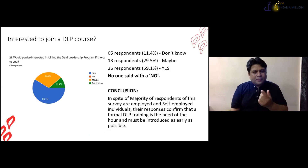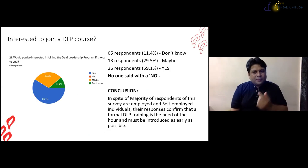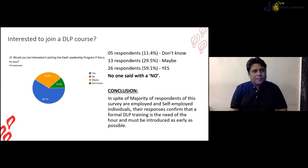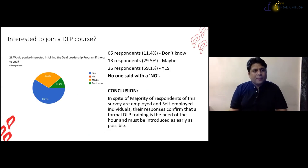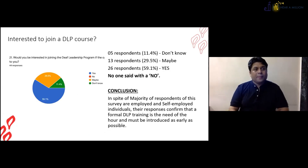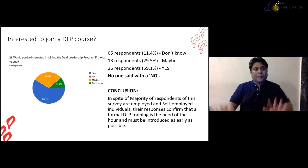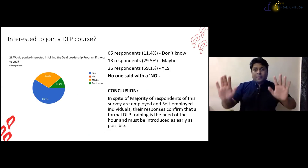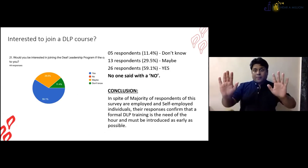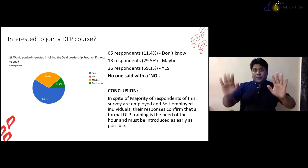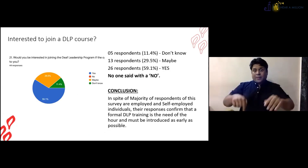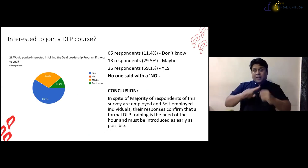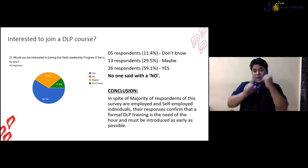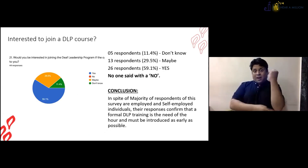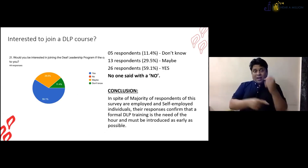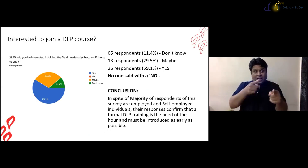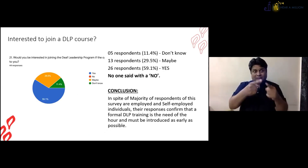Next slide.